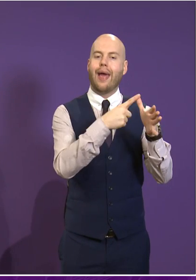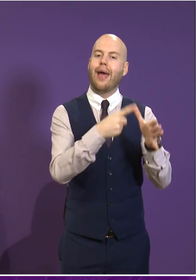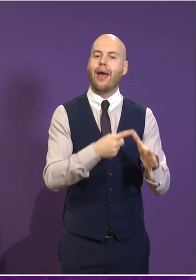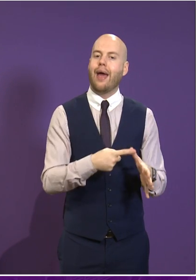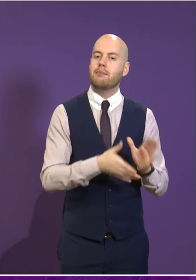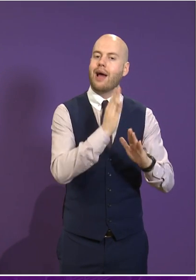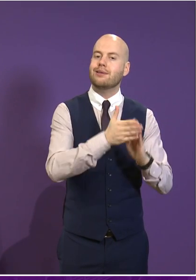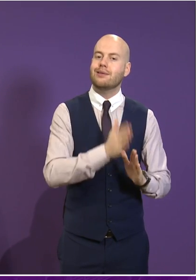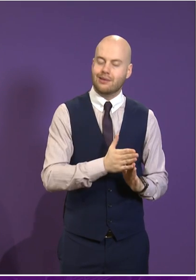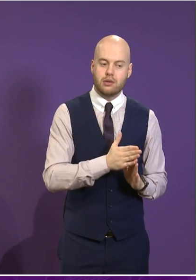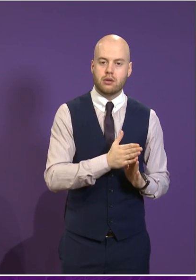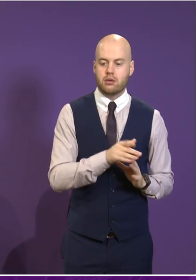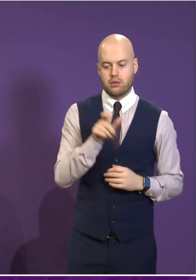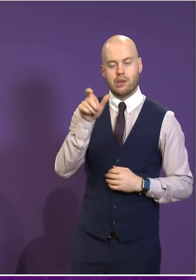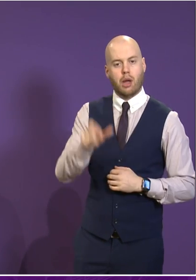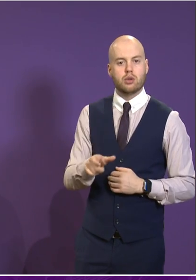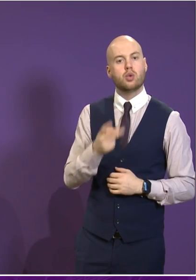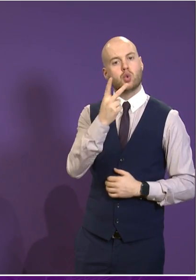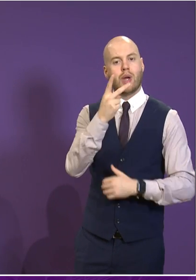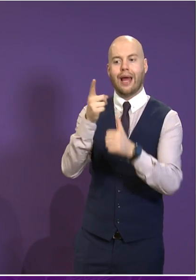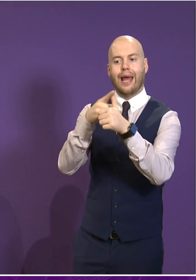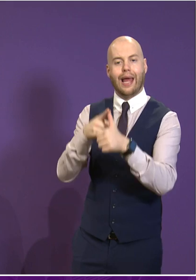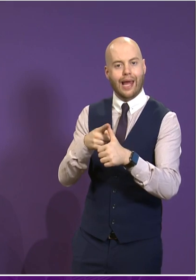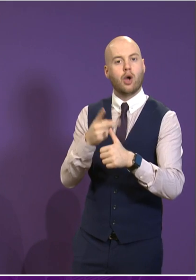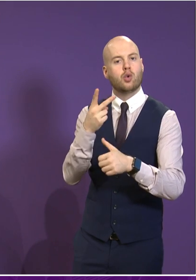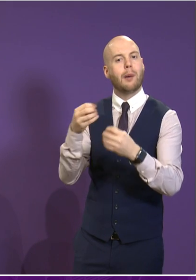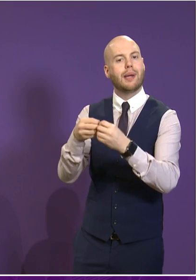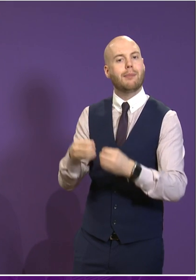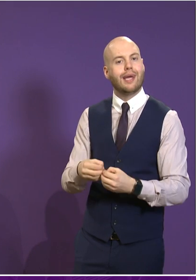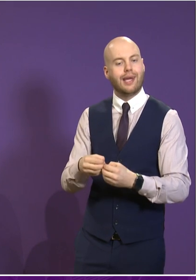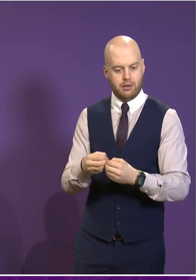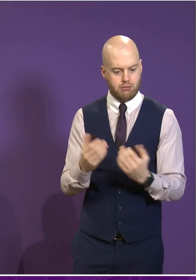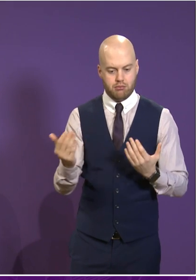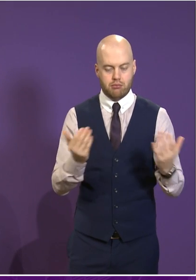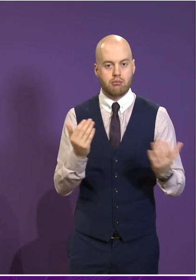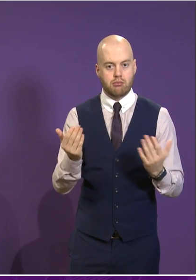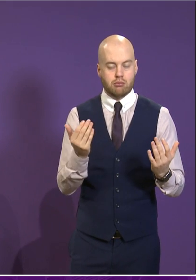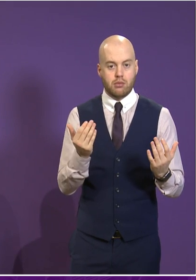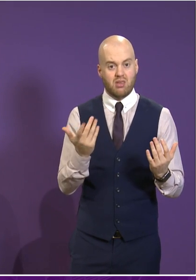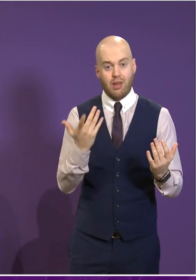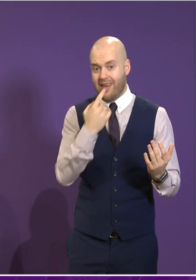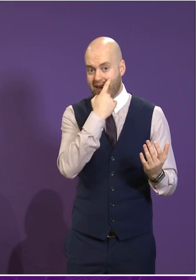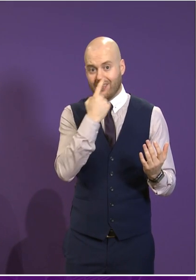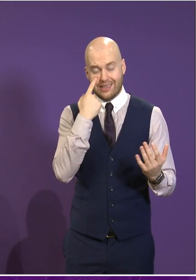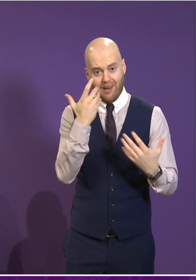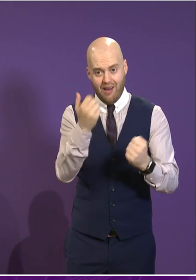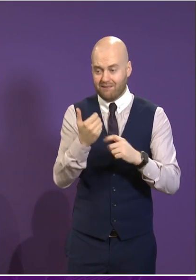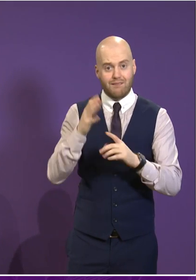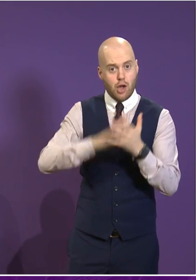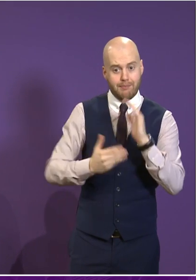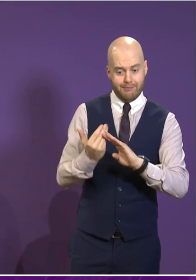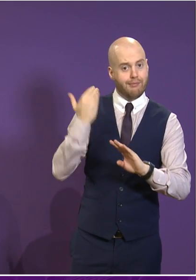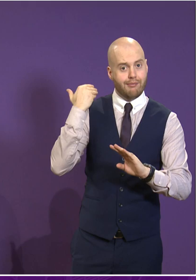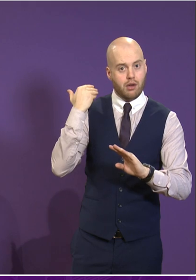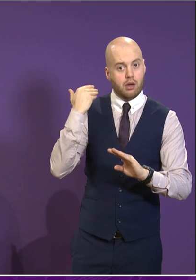and 2 B's from a school with very low progression or where there's other flags you can attach to the student, the evidence is that somebody